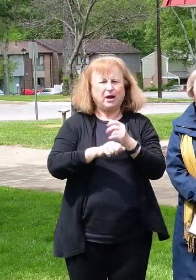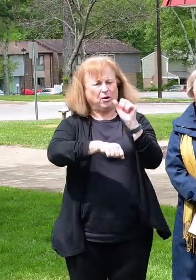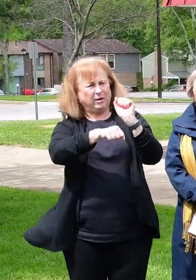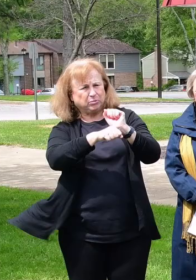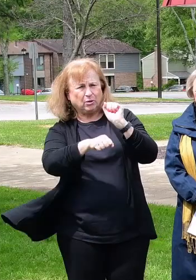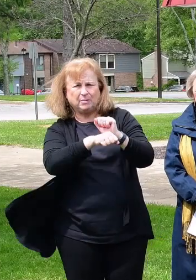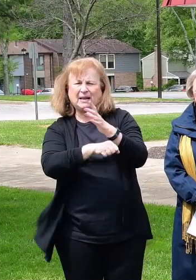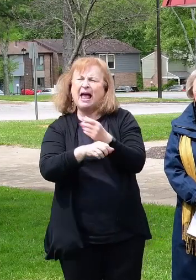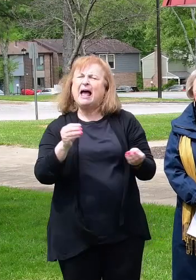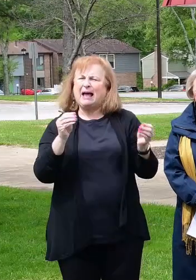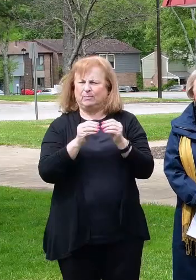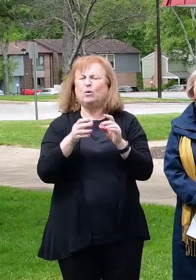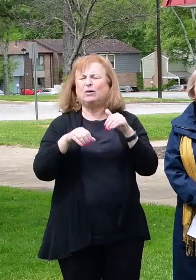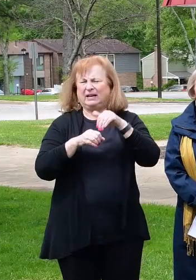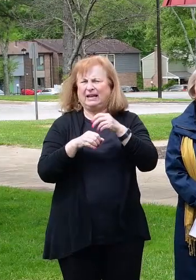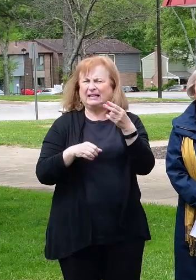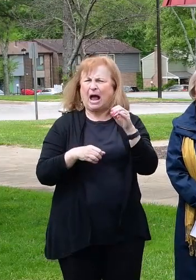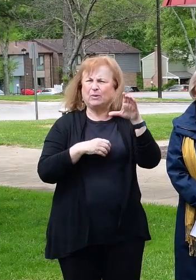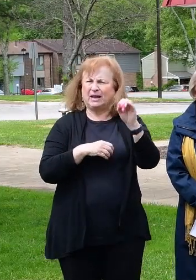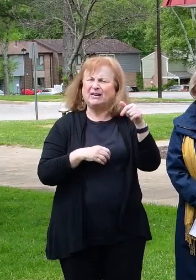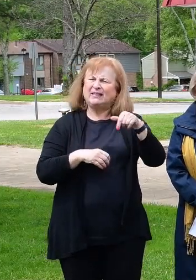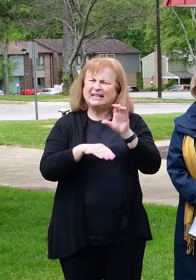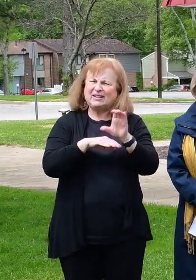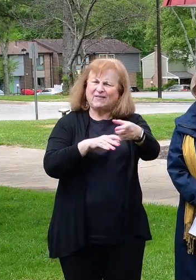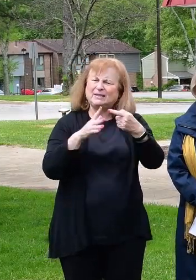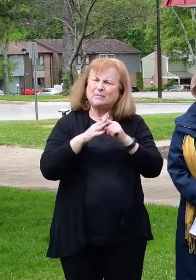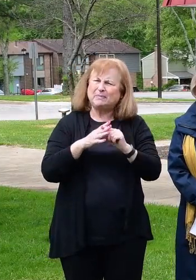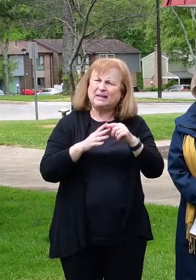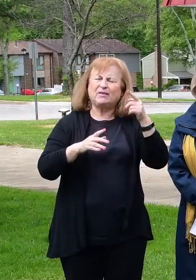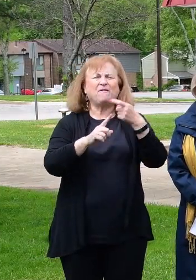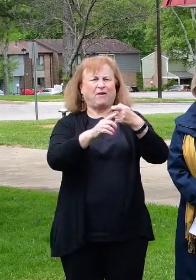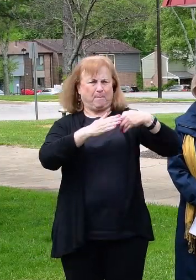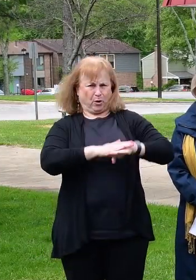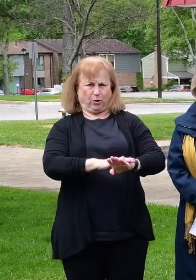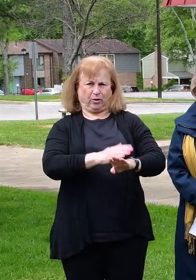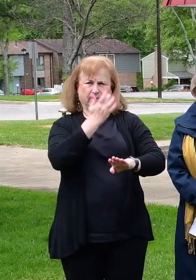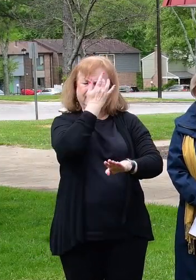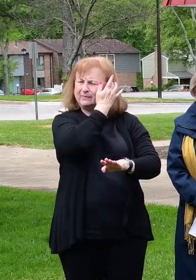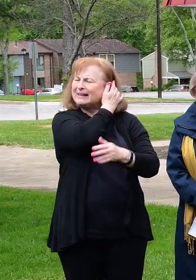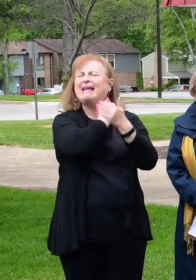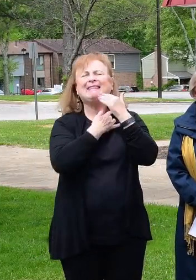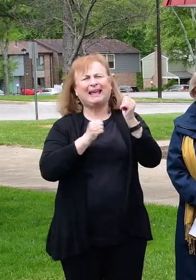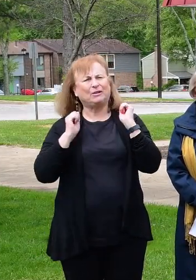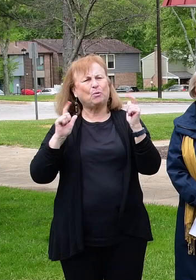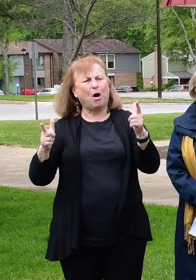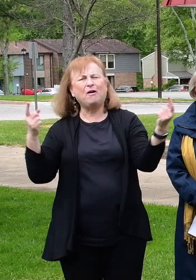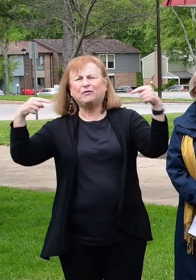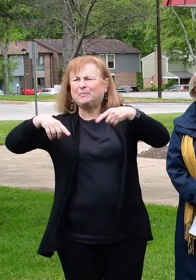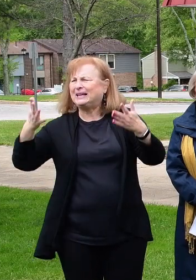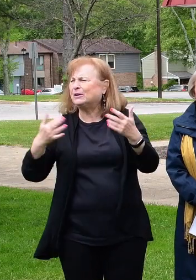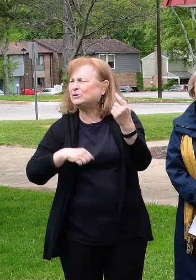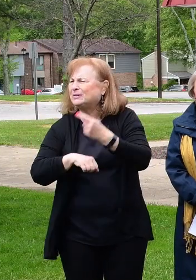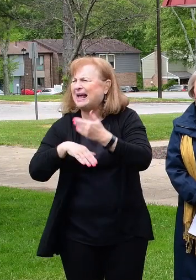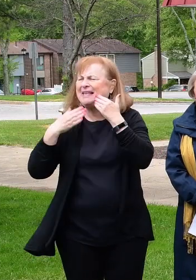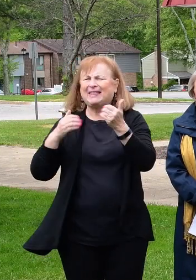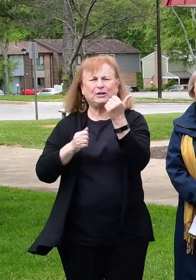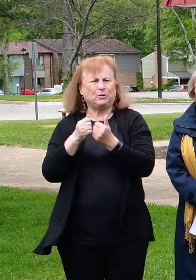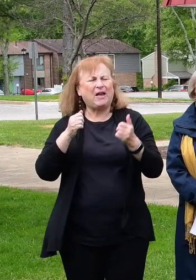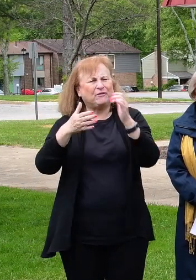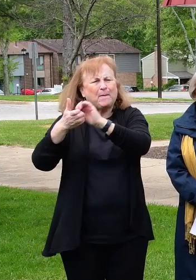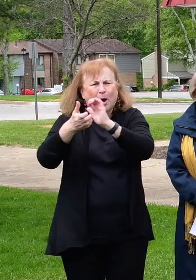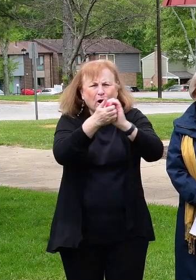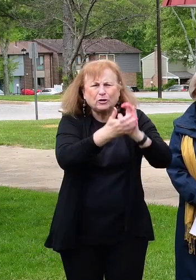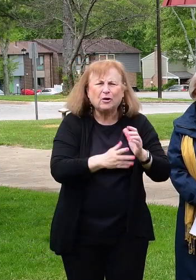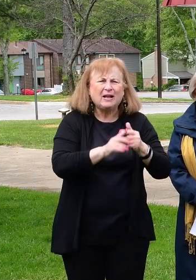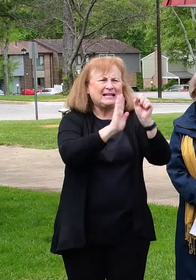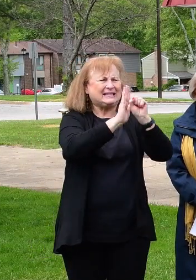employment, and more in Howard County. These investments begin at birth. So thank you everyone for being here today. Thank you to every partner,